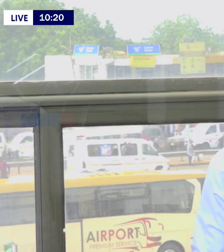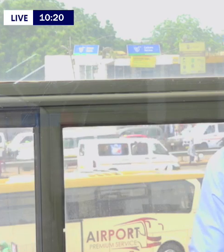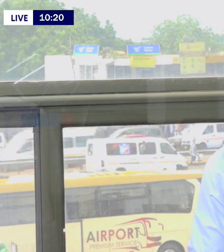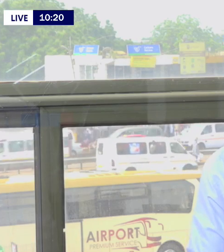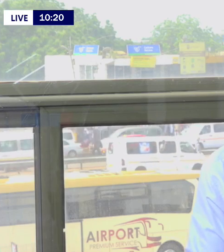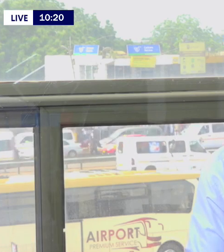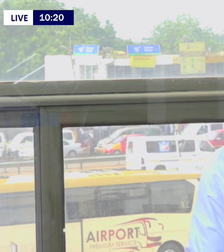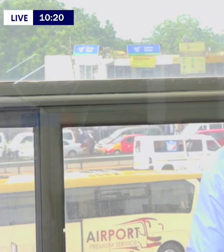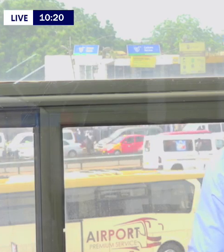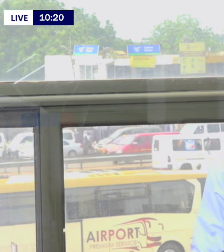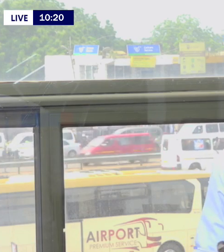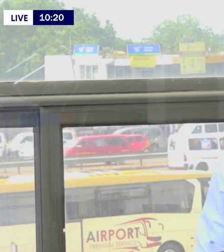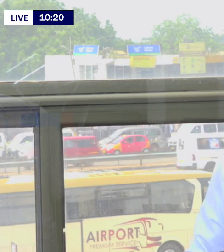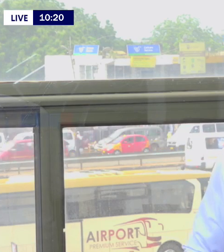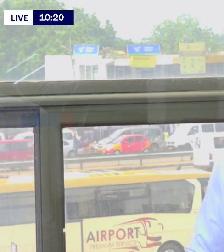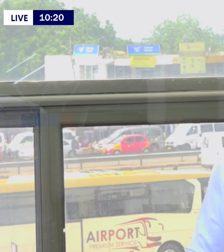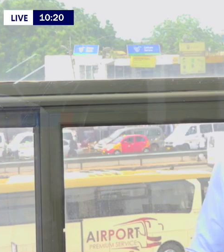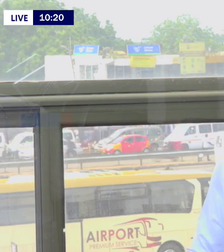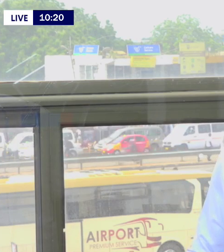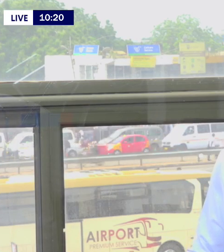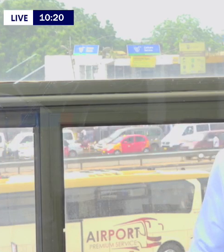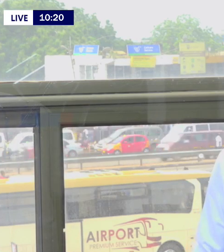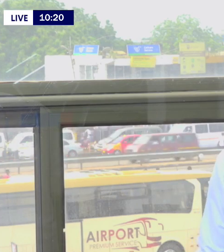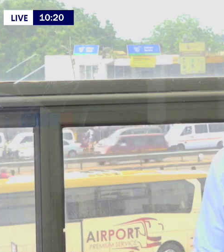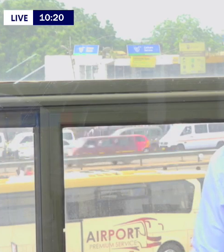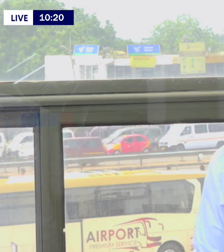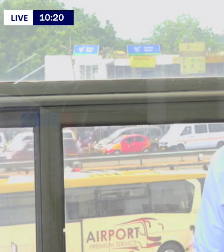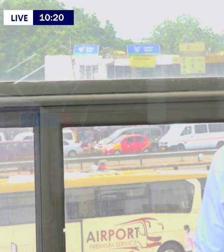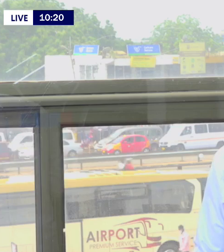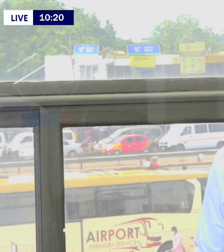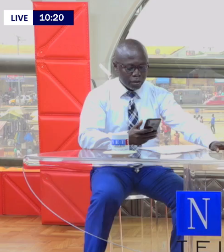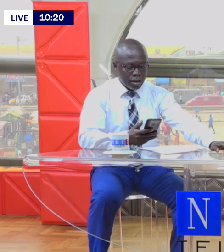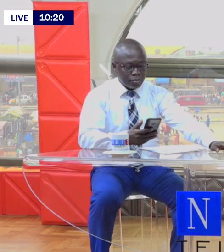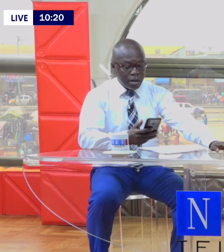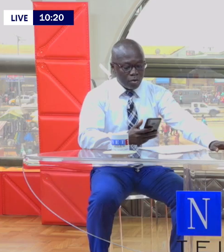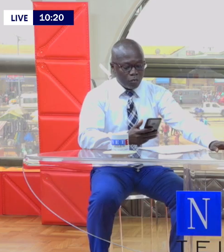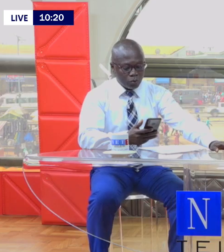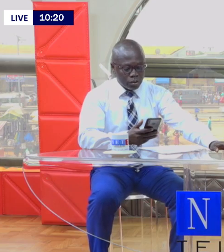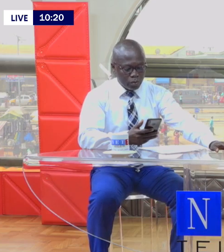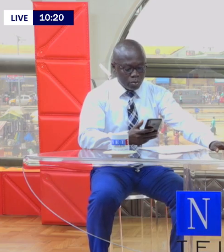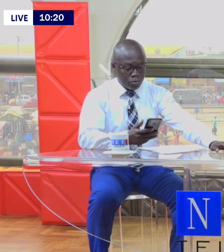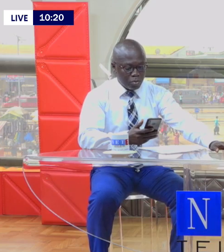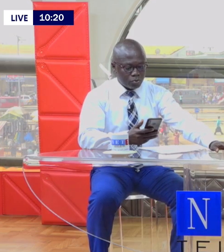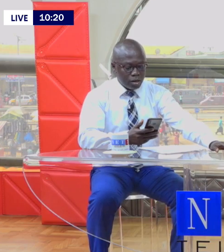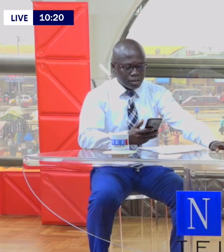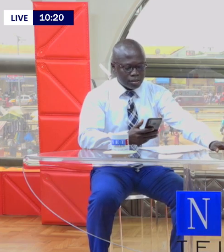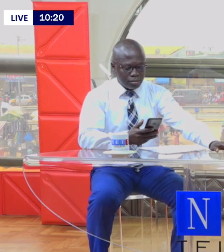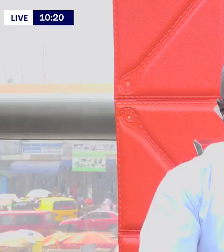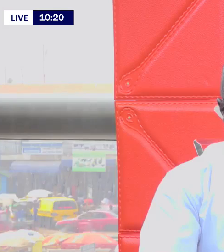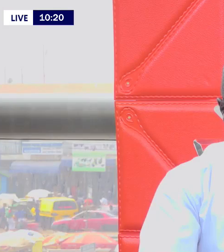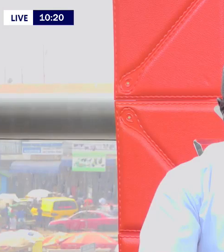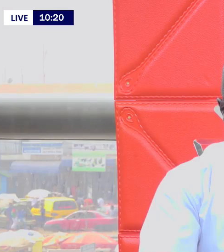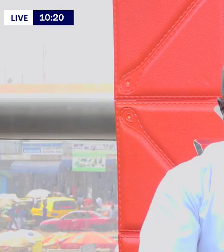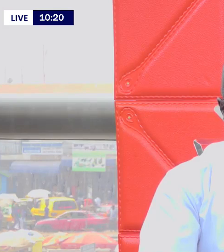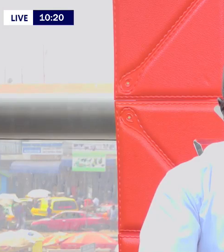me kakra. This one says we must stand resolute and do a new register. It is very unfortunate we want to portray ourselves